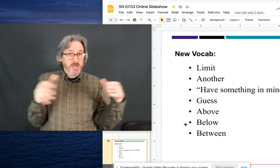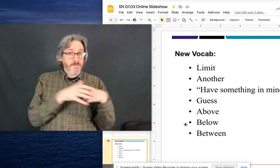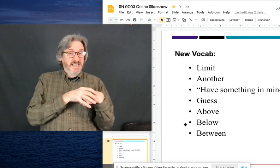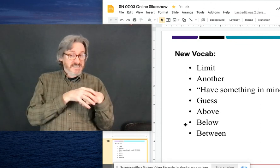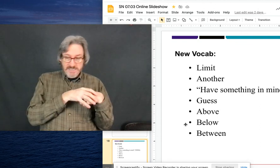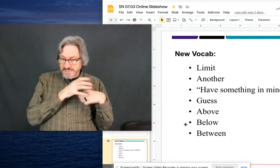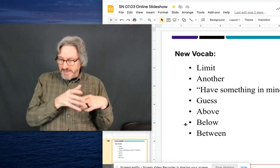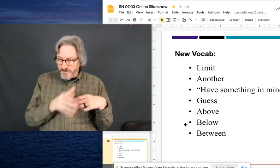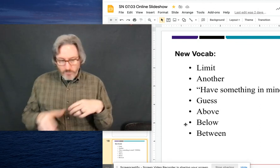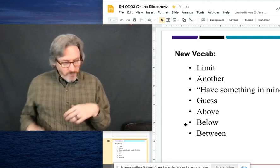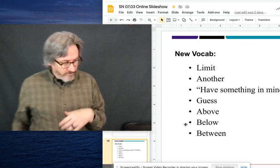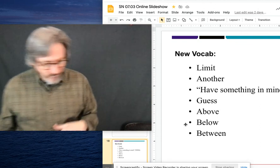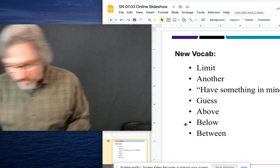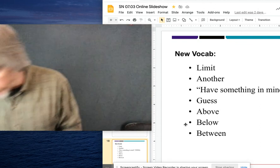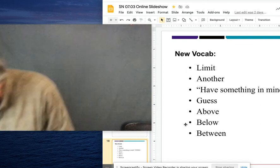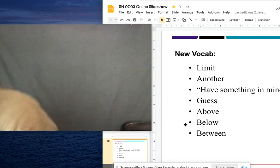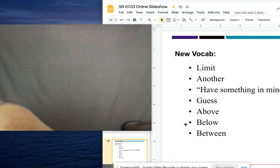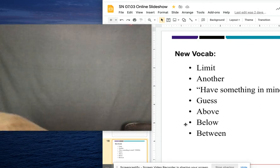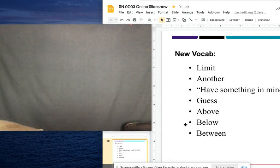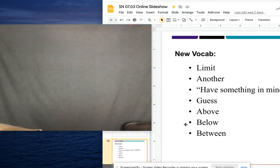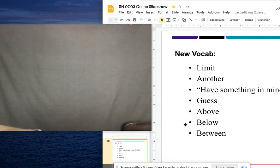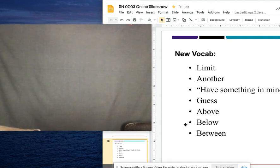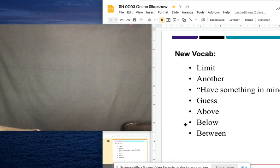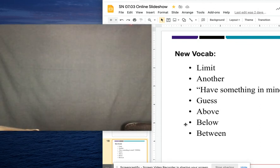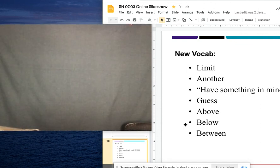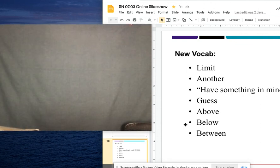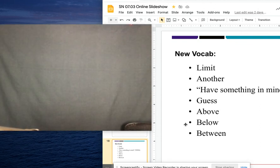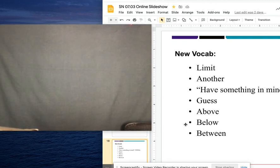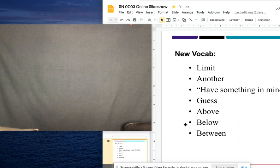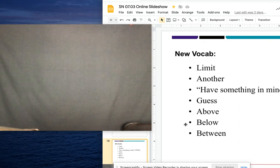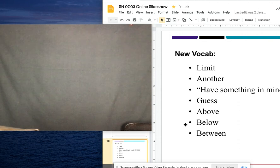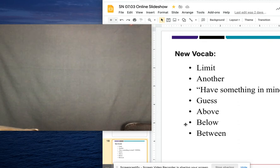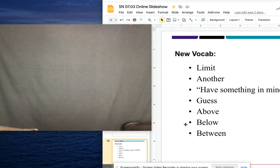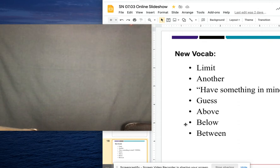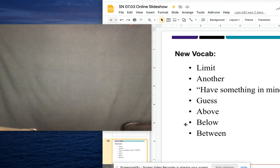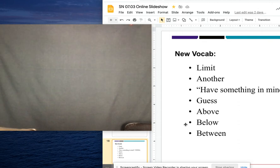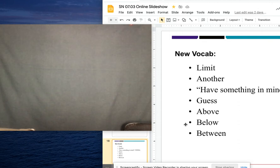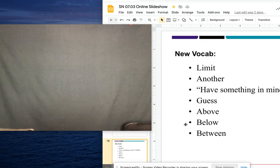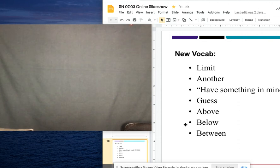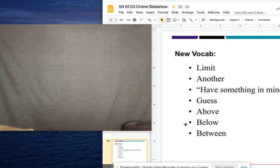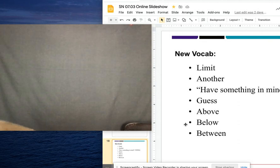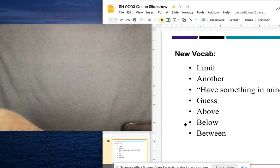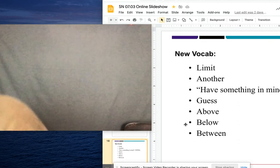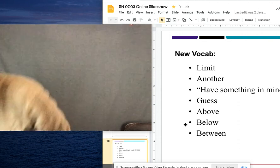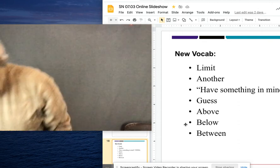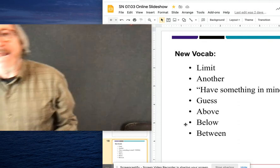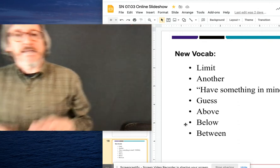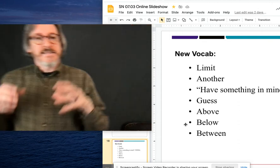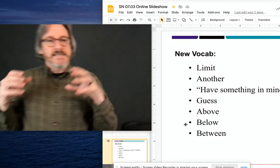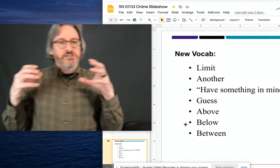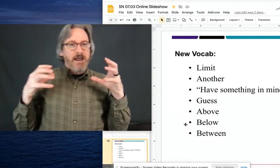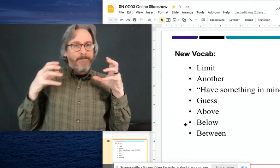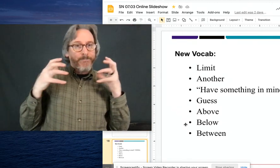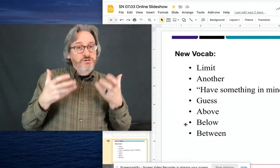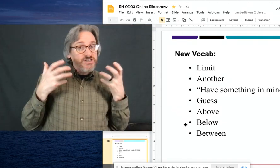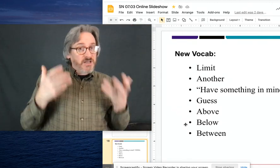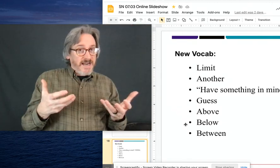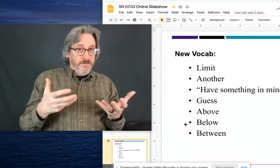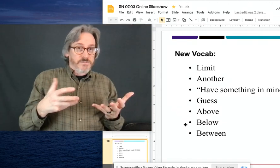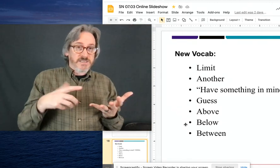So there are 3 guess my numbers, and then we go back to the vocab. And again, this chapter is so huge, I couldn't put the whole video in one.